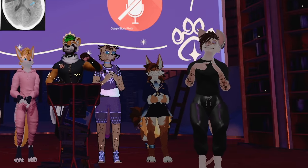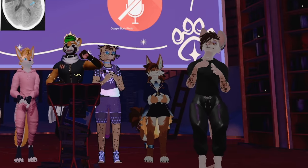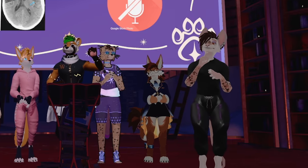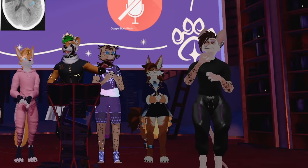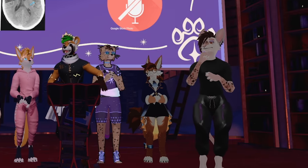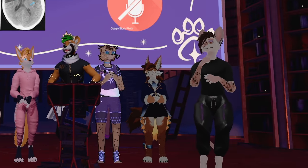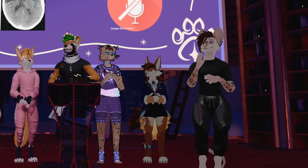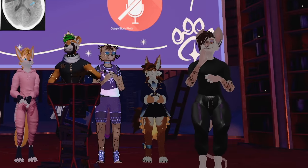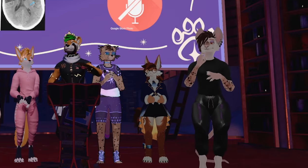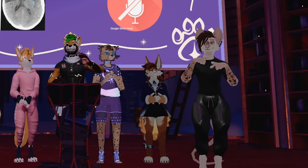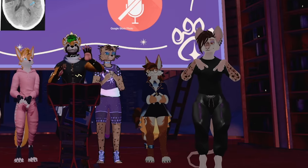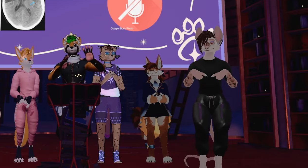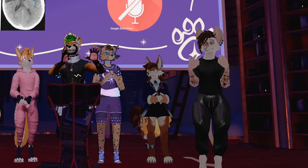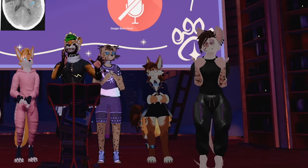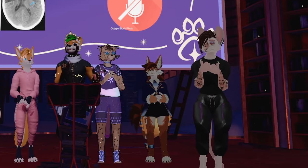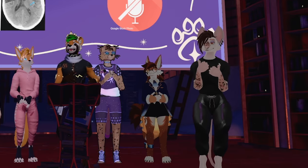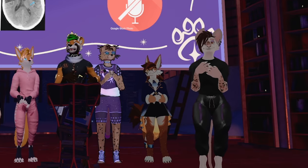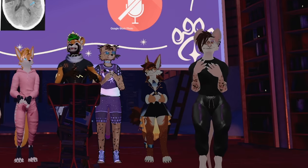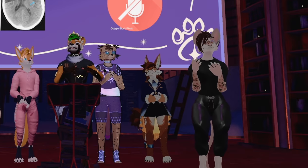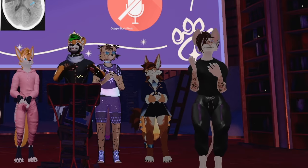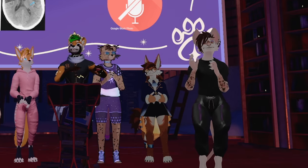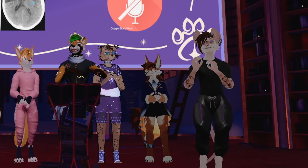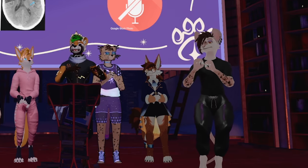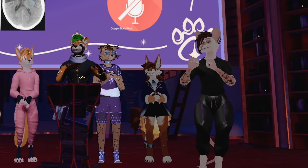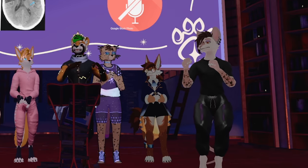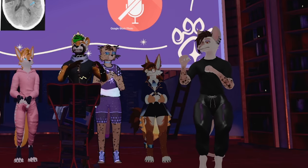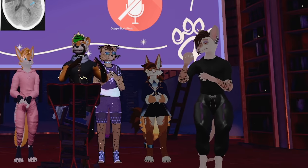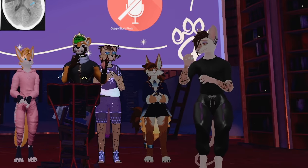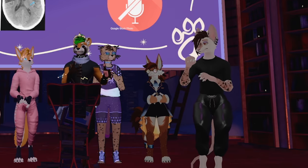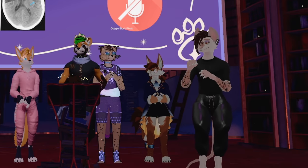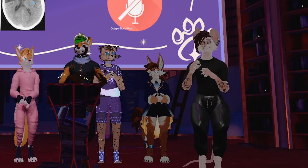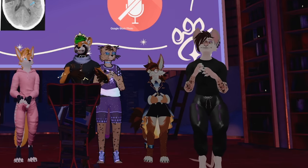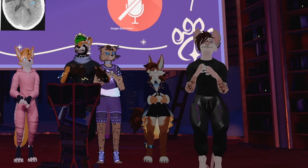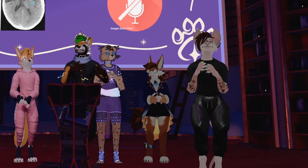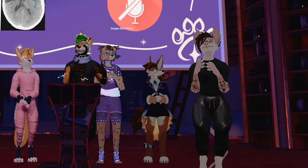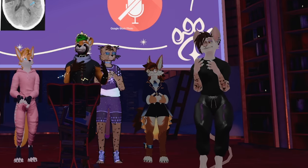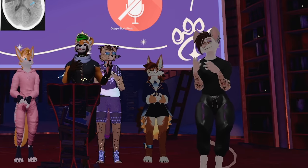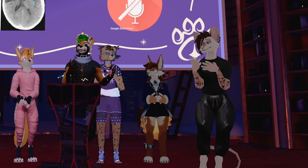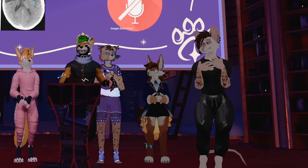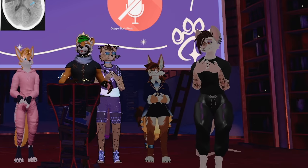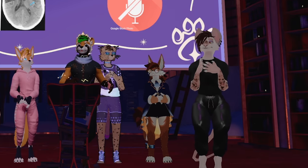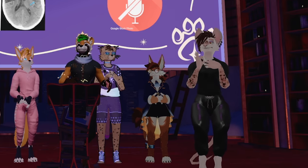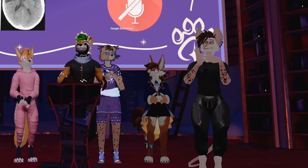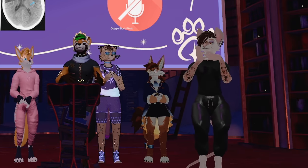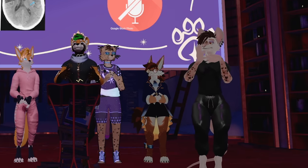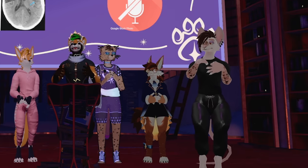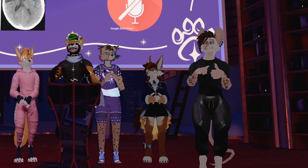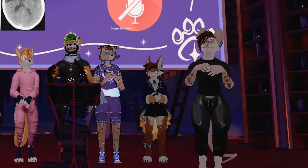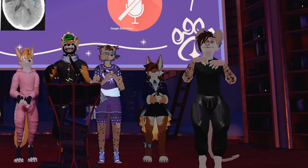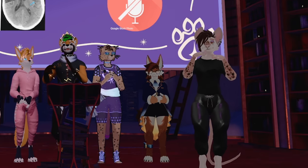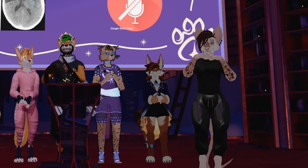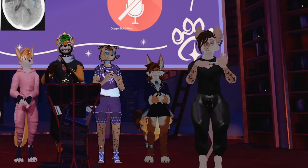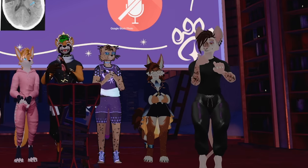No mic. Anything that just describes you as a person, as what you do. But trying to use the